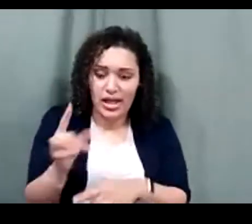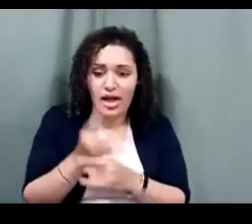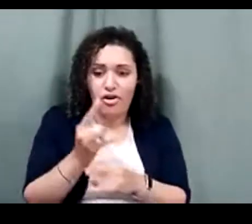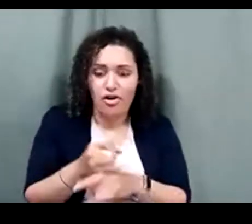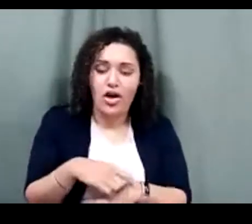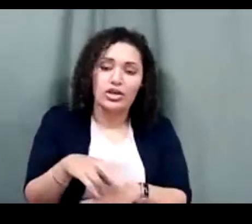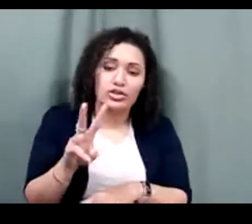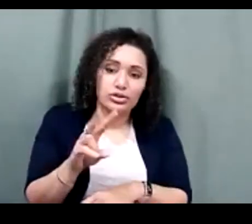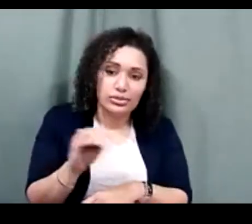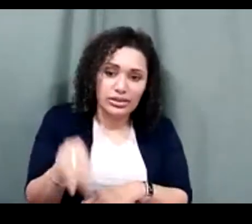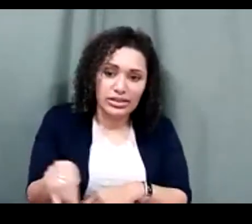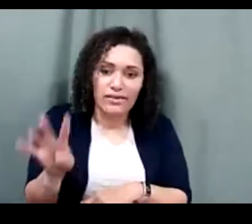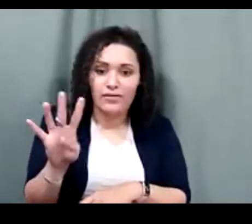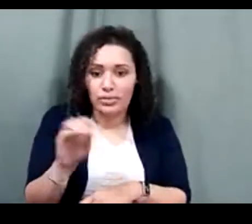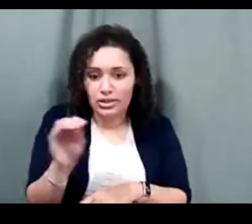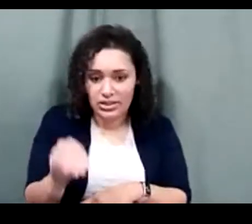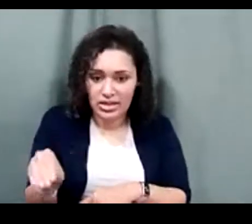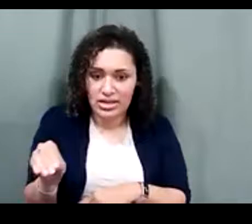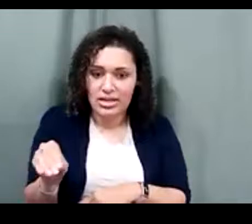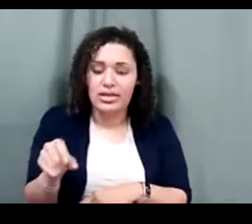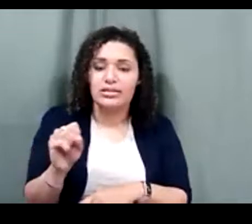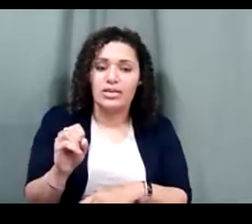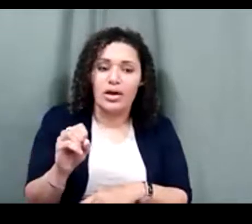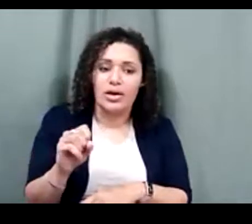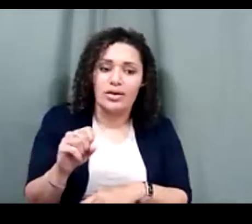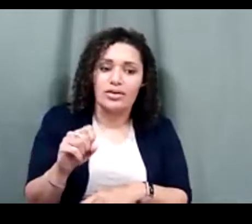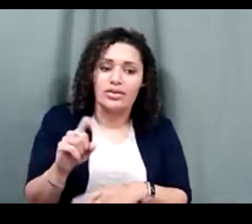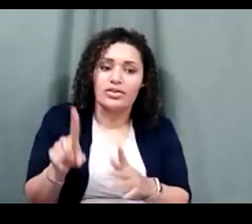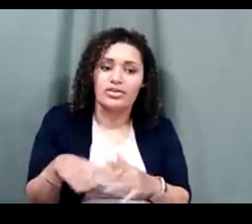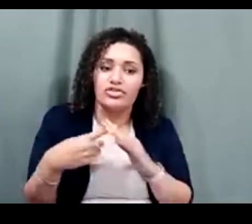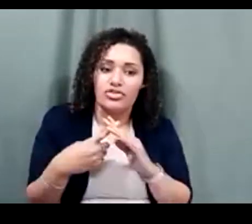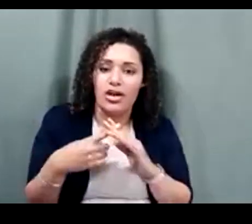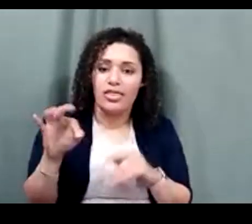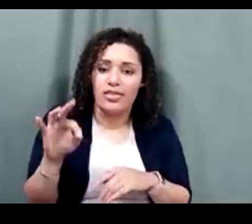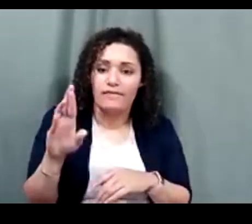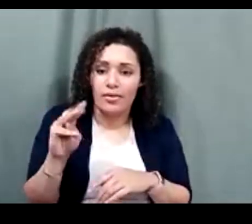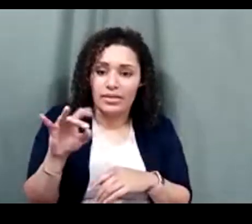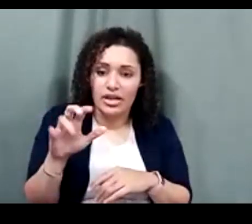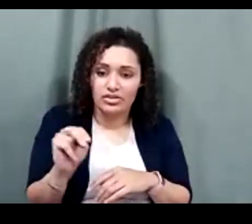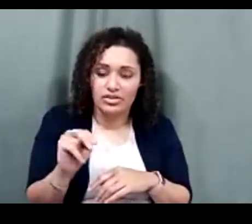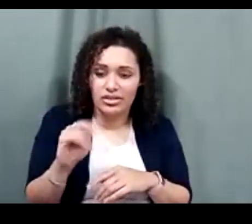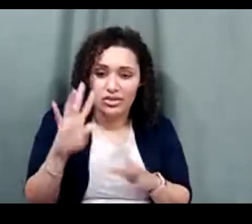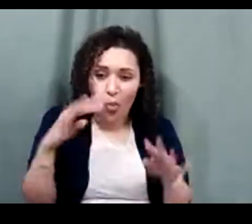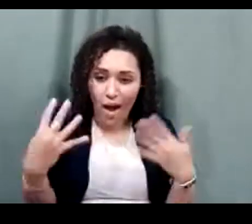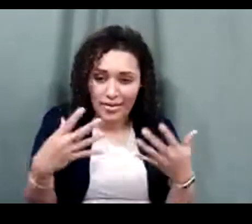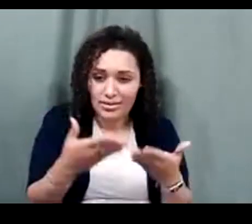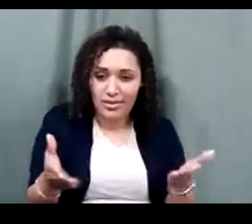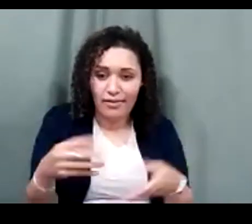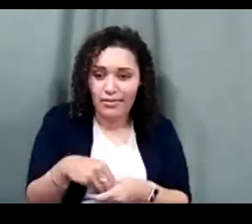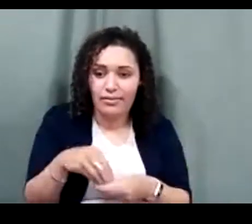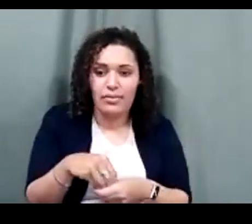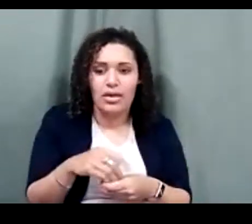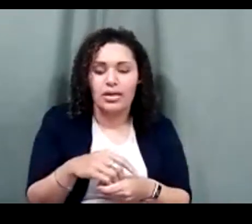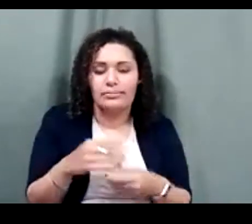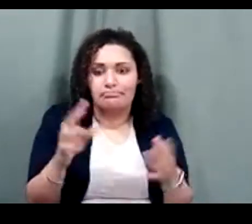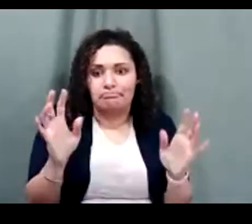2%, 4%. Yeah. So you get in the beginning of these fermentations all this wacky stuff in there that is doing, who knows what it's